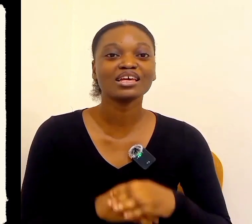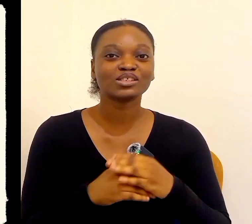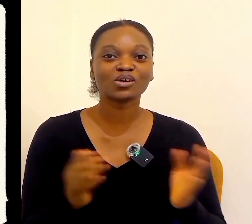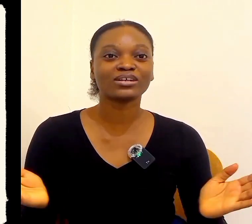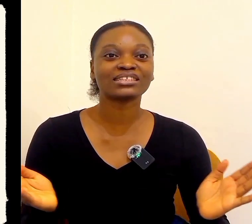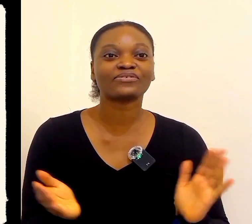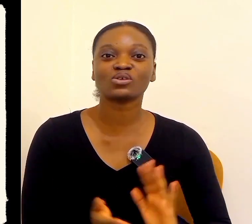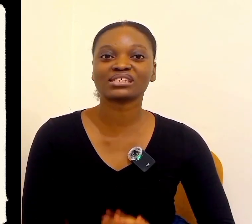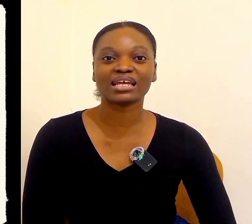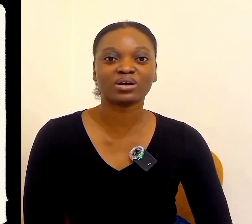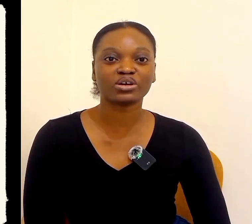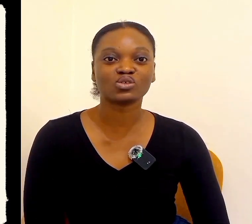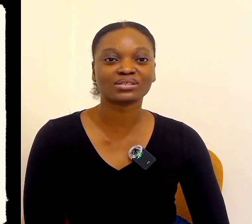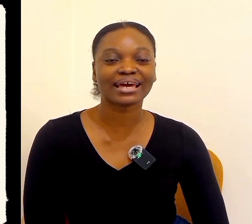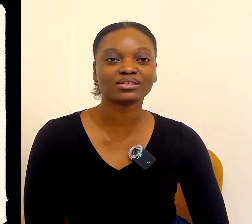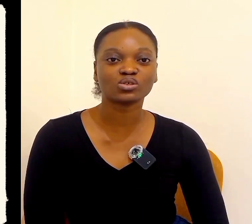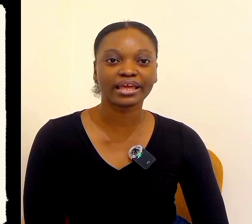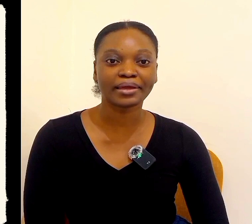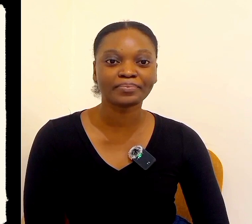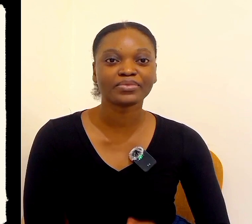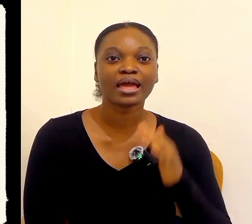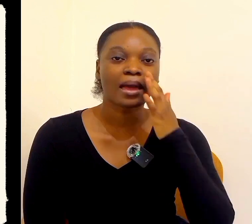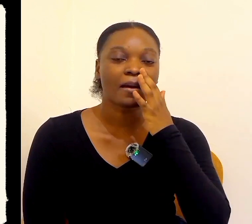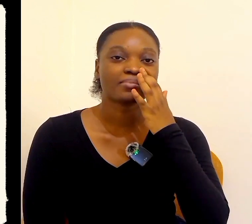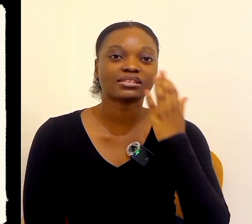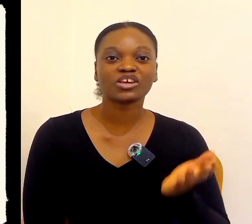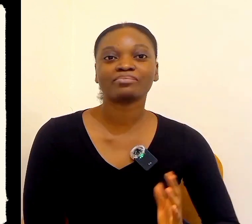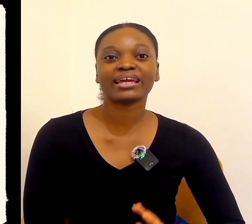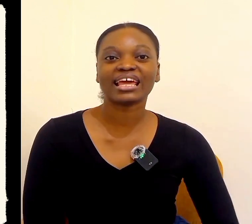So this is a few signs we are going to sign today. See you in my next